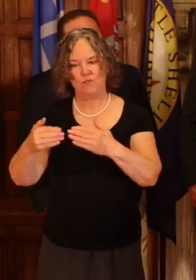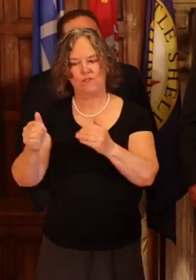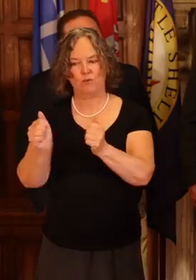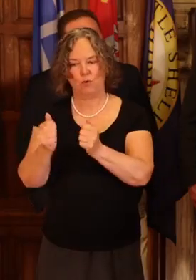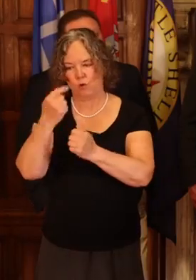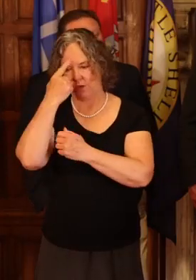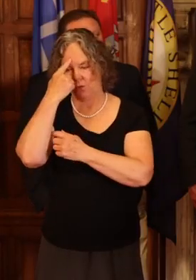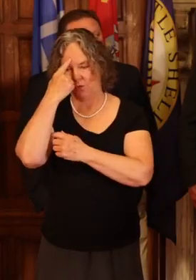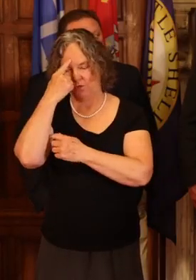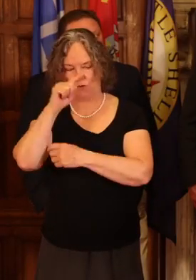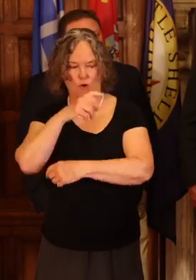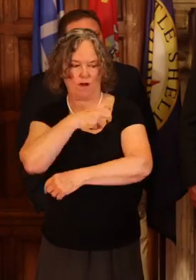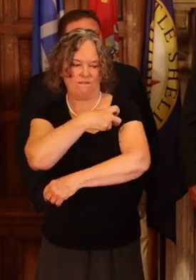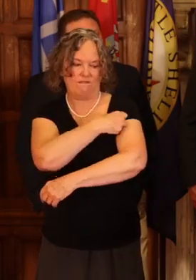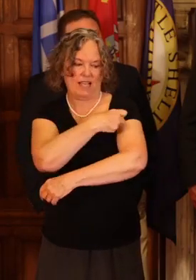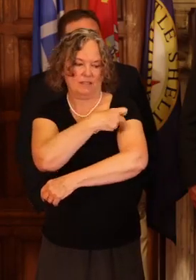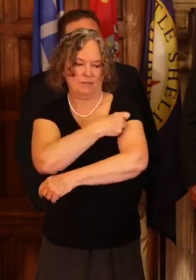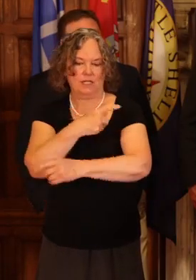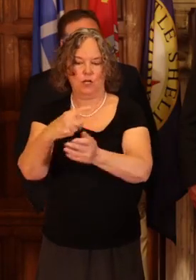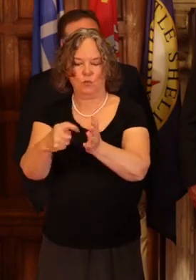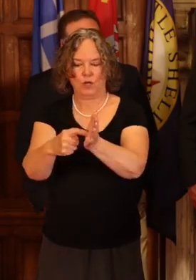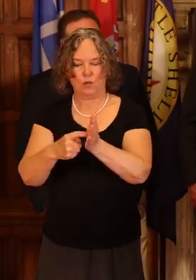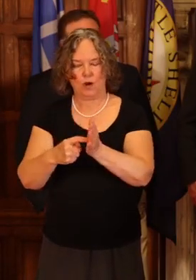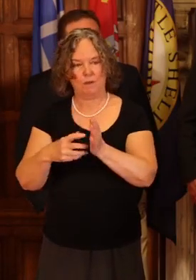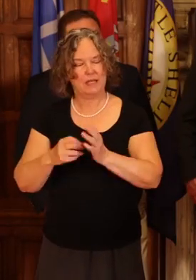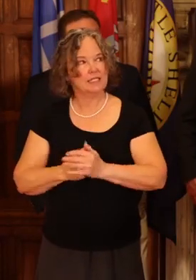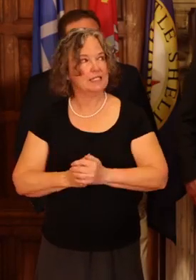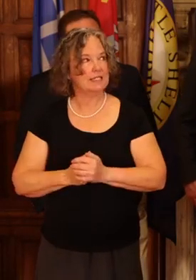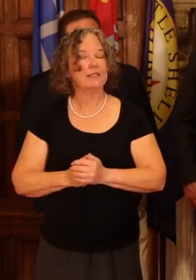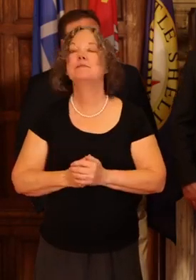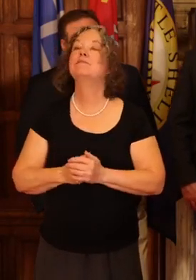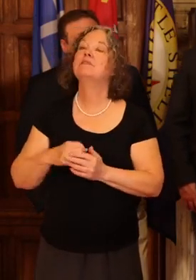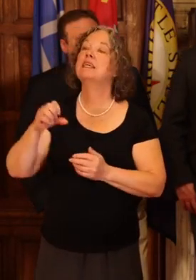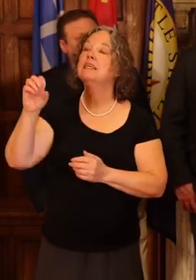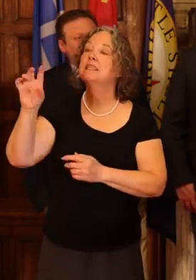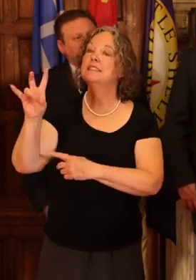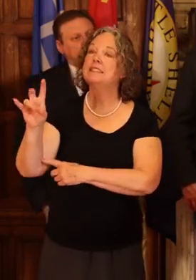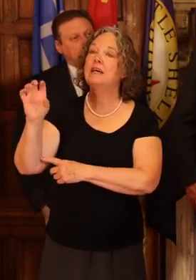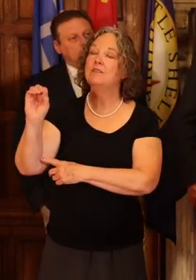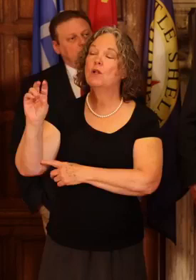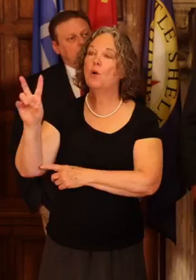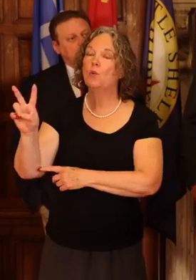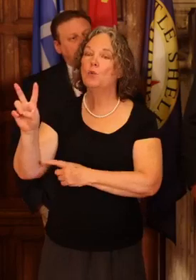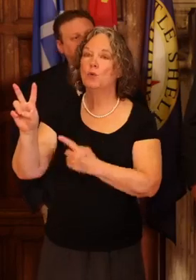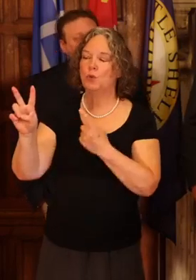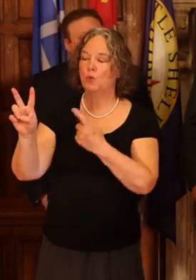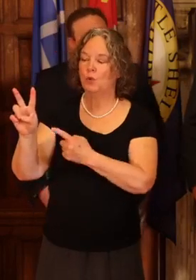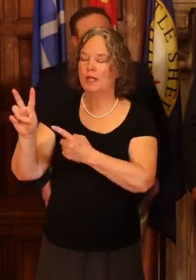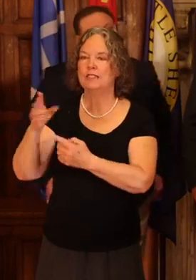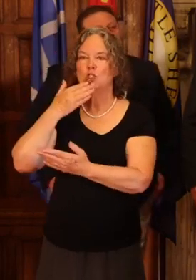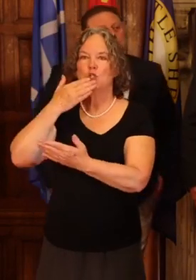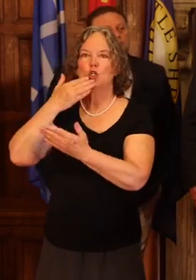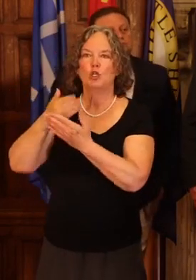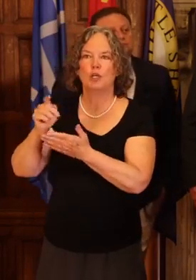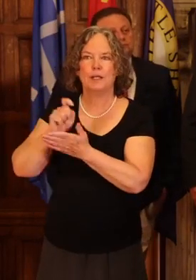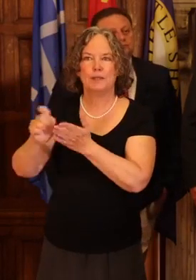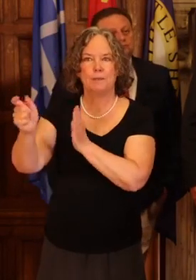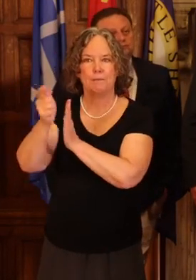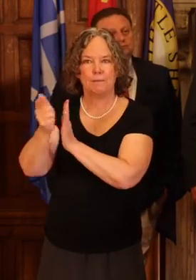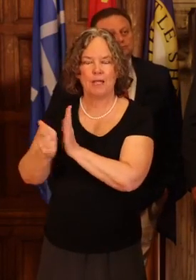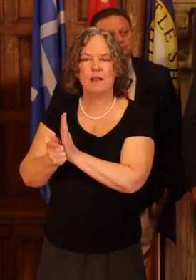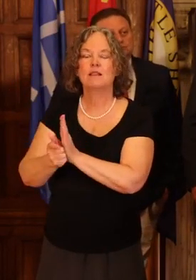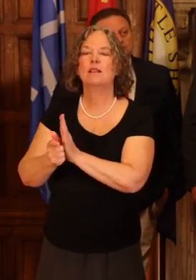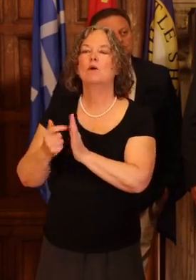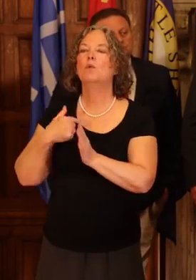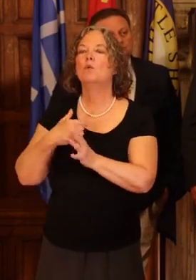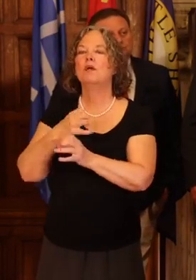requirements? And do you expect legal challenges for that? Yeah, so 702 is a good piece of legislation. We've gotten